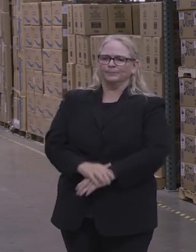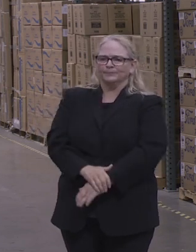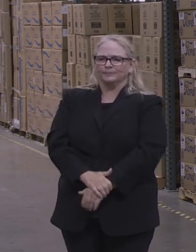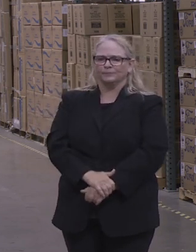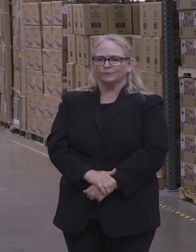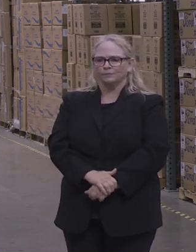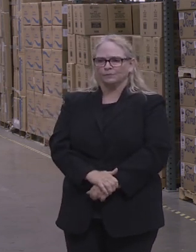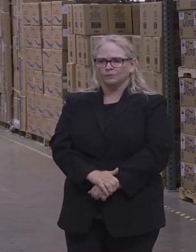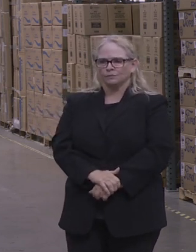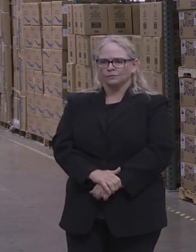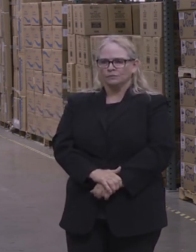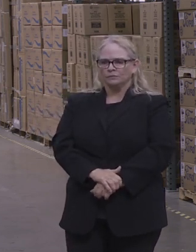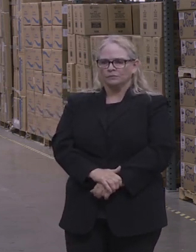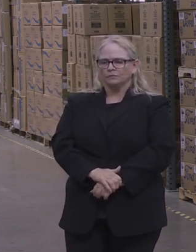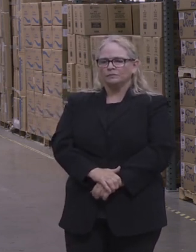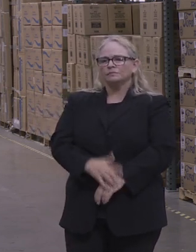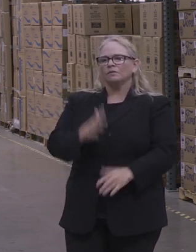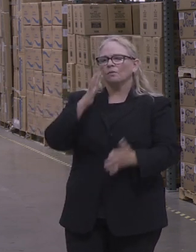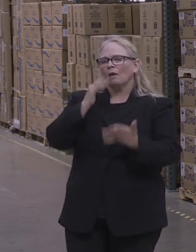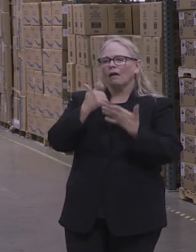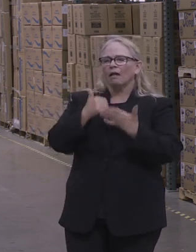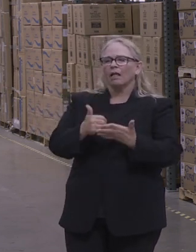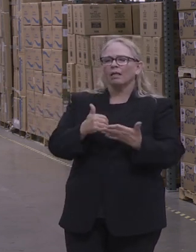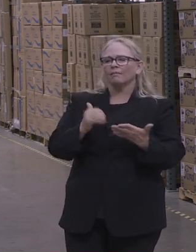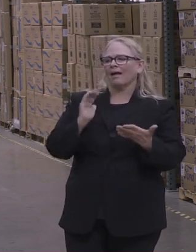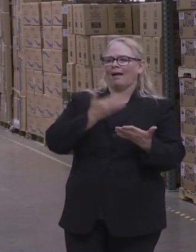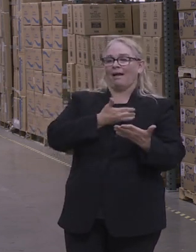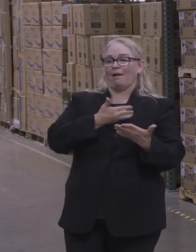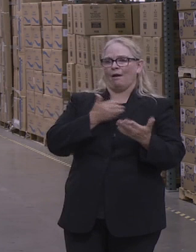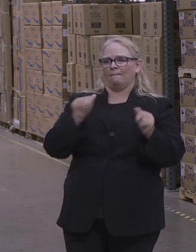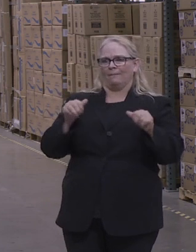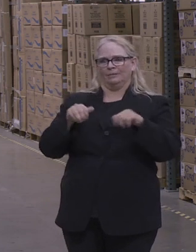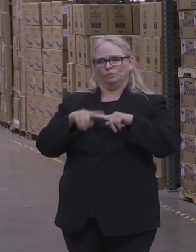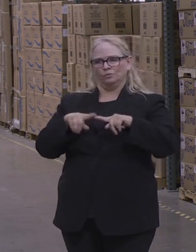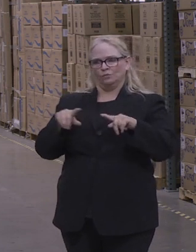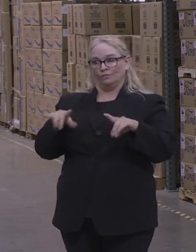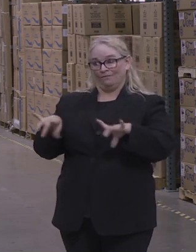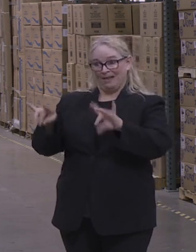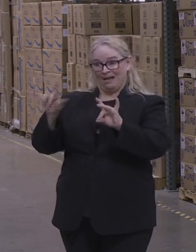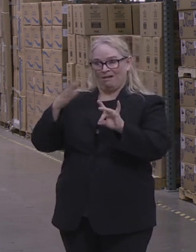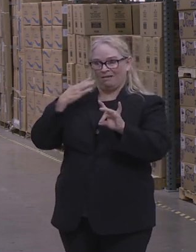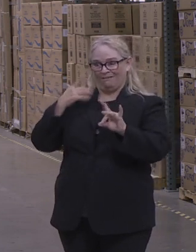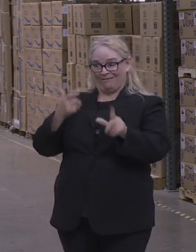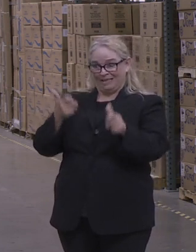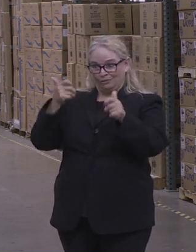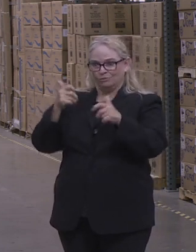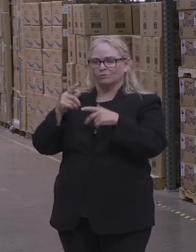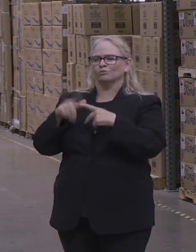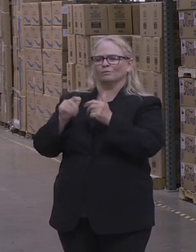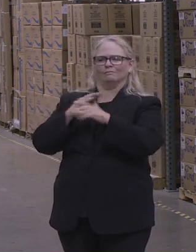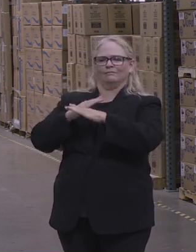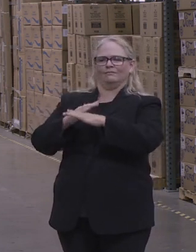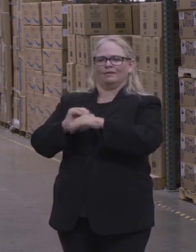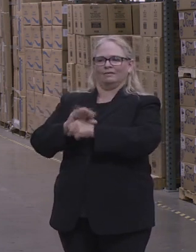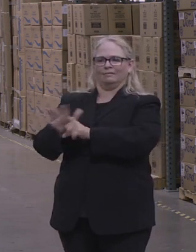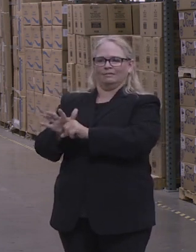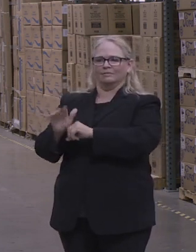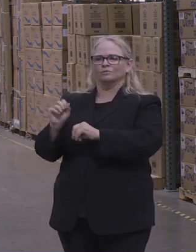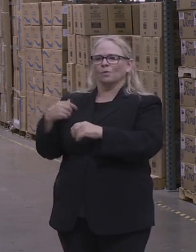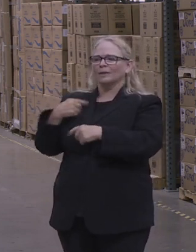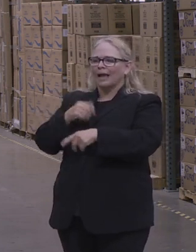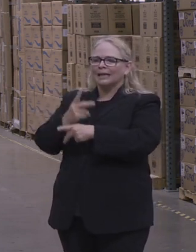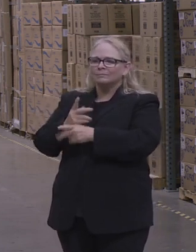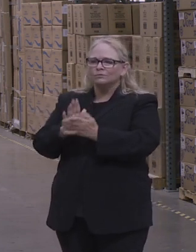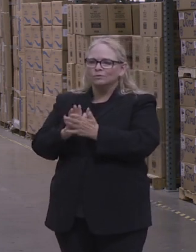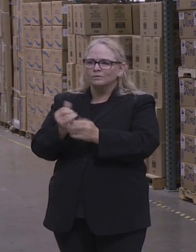potentially significantly help our efforts reopening our schools and keeping our kids and our caregivers, teachers, and others safe as well.